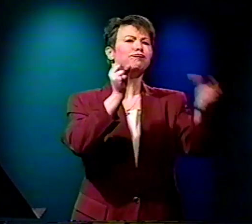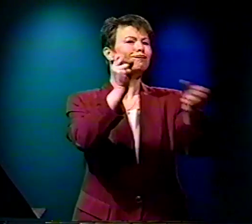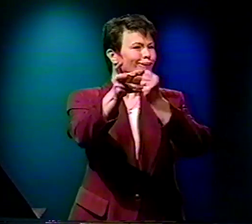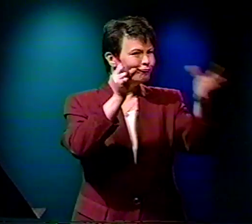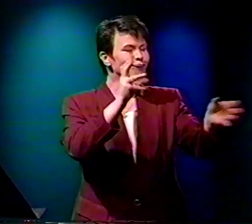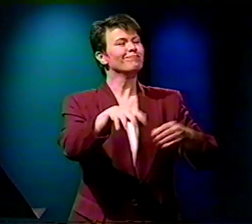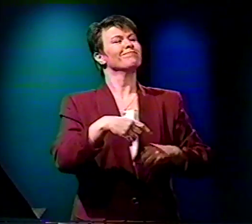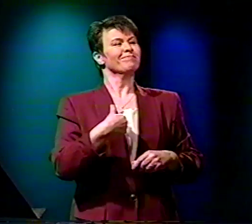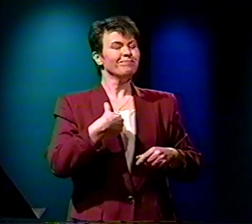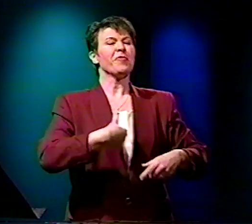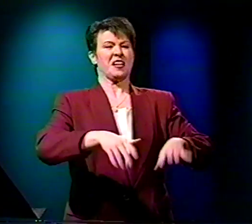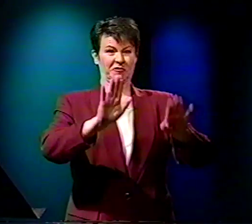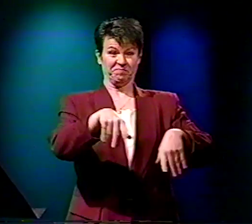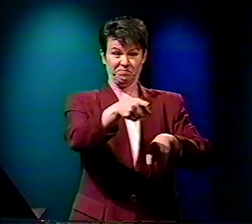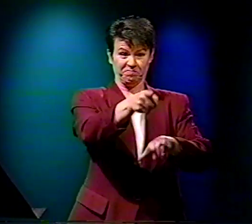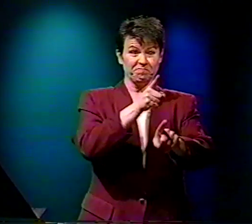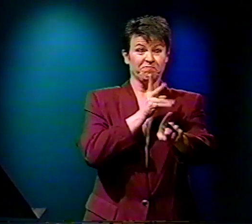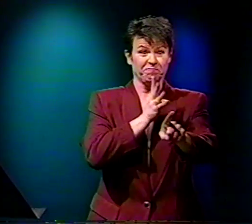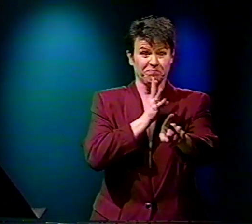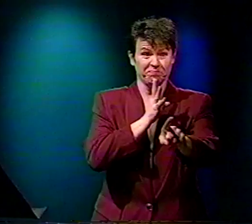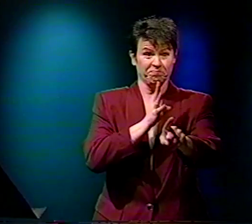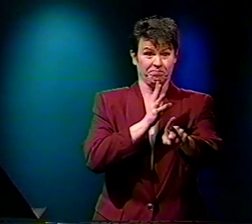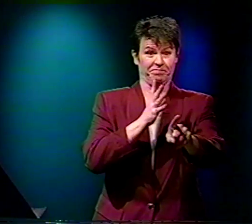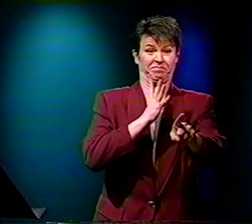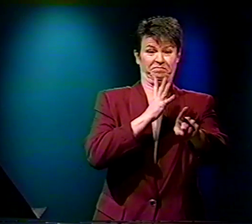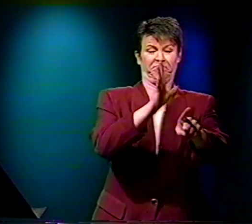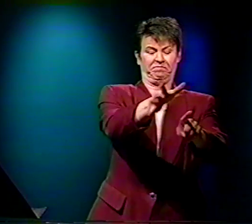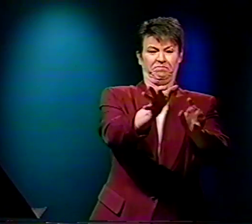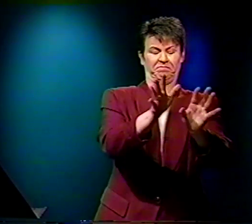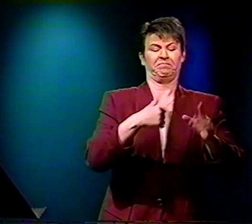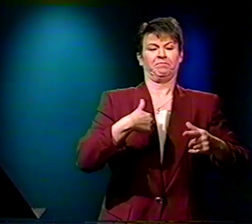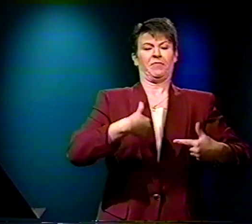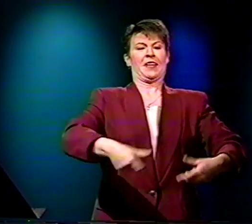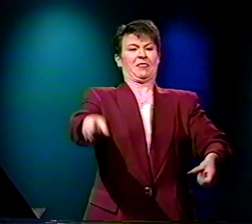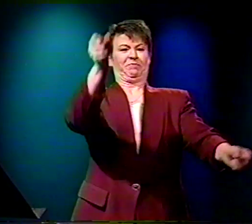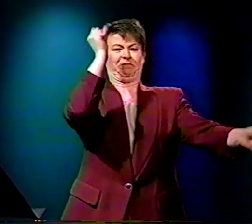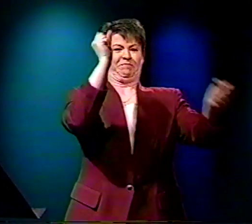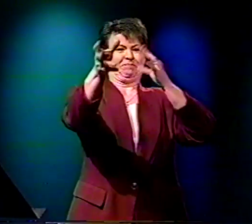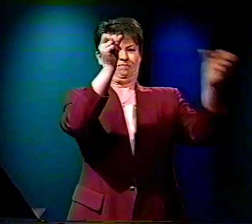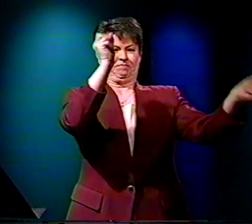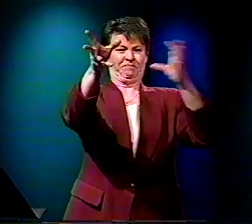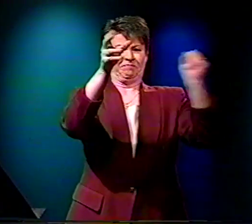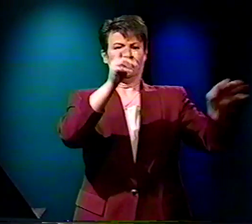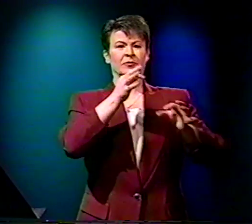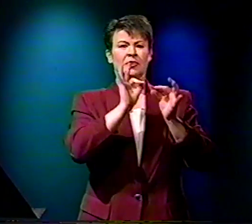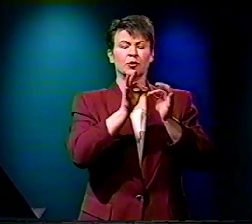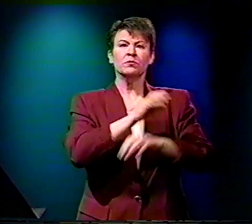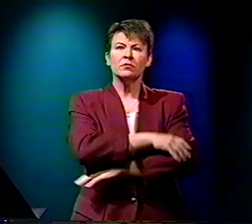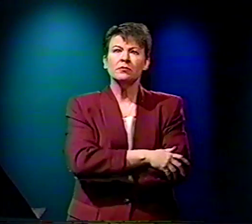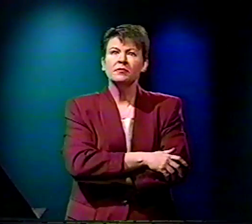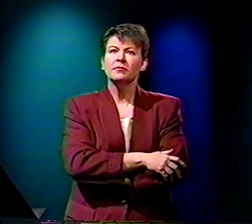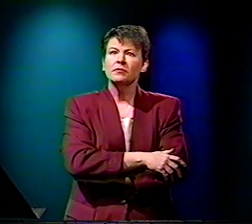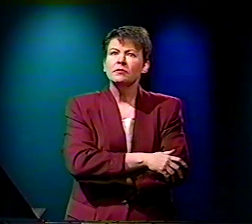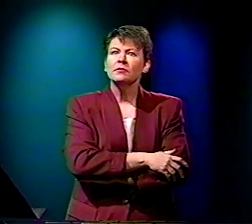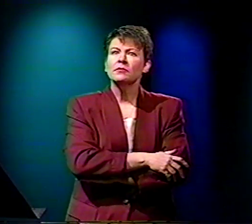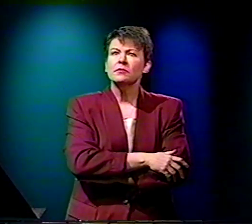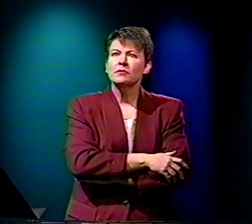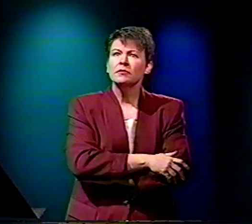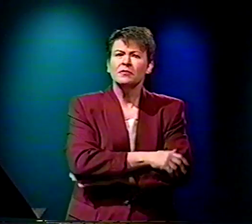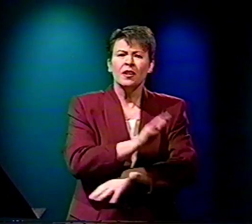know what's being said. And so maybe it's a deaf speaker. And so they start signing, and the interpreter watches for